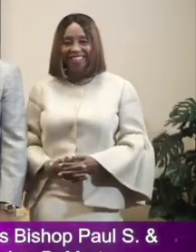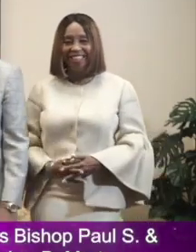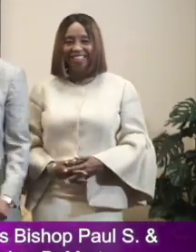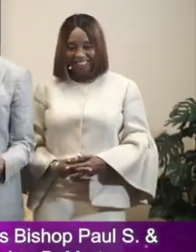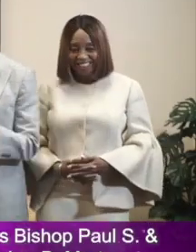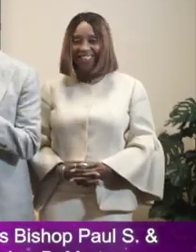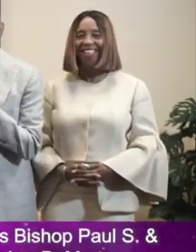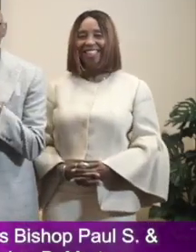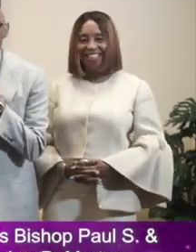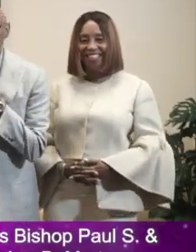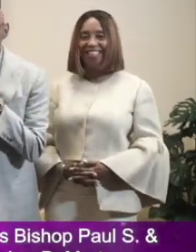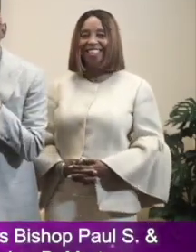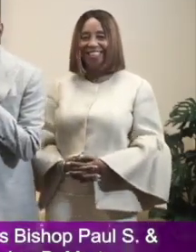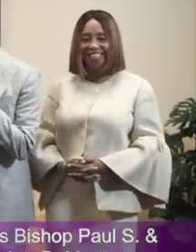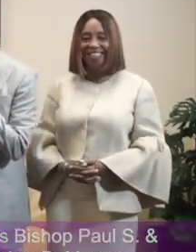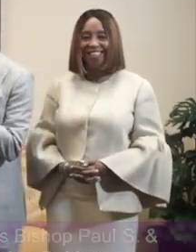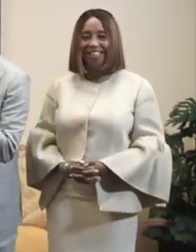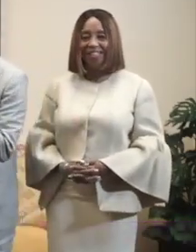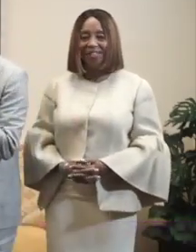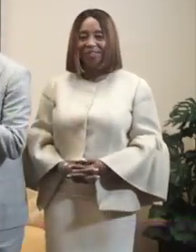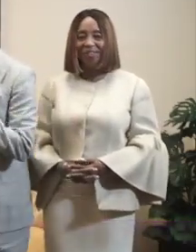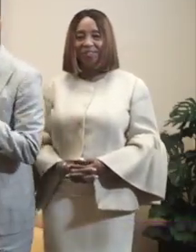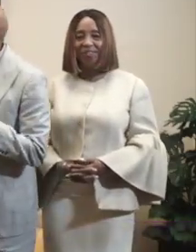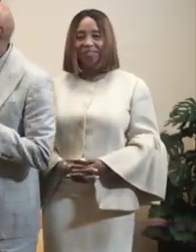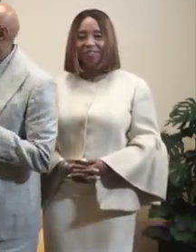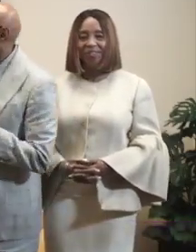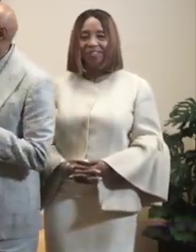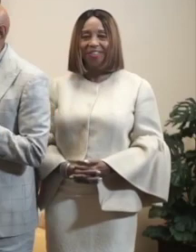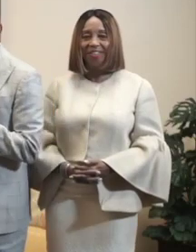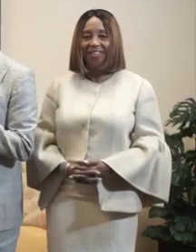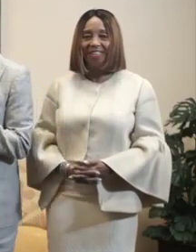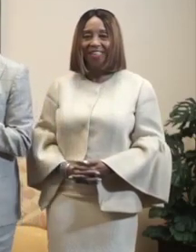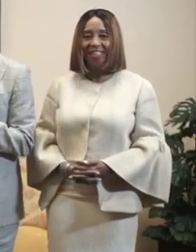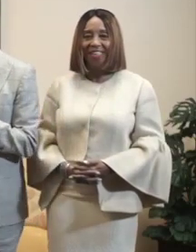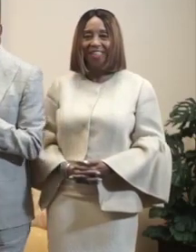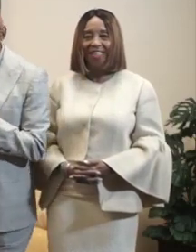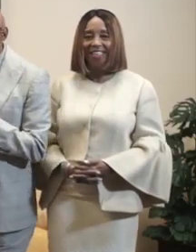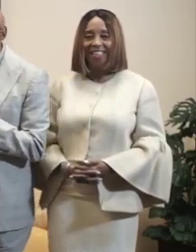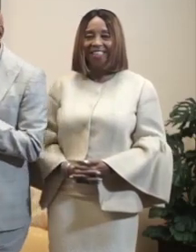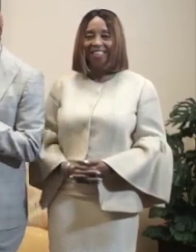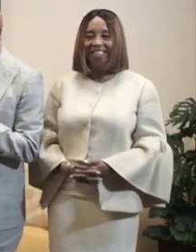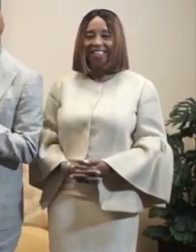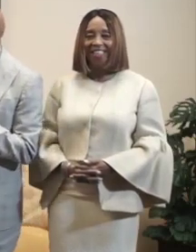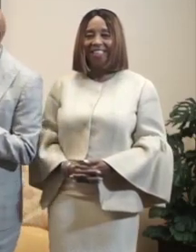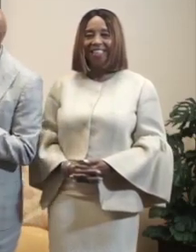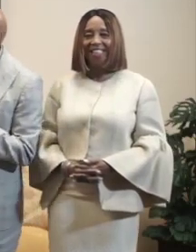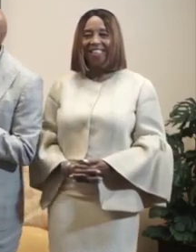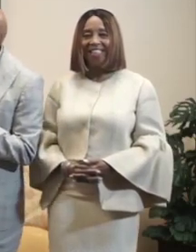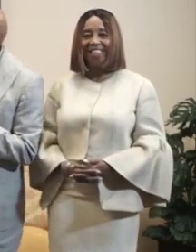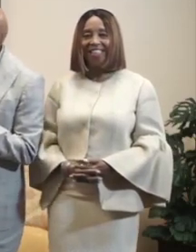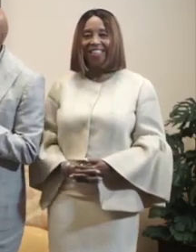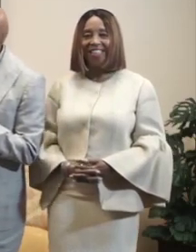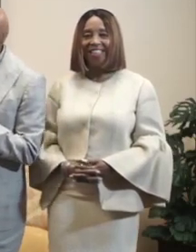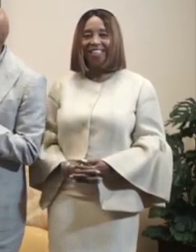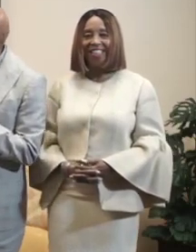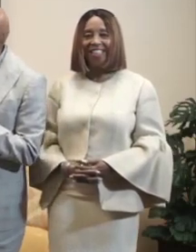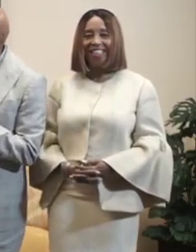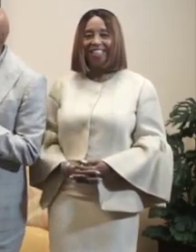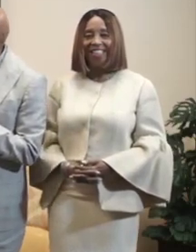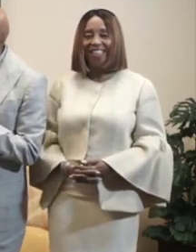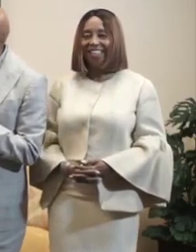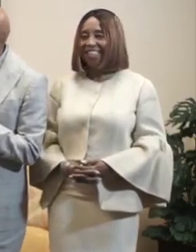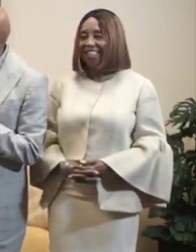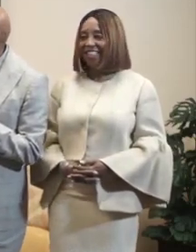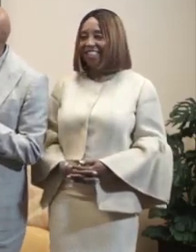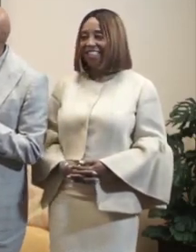Sunday is coming. And we're excited about it. Really doesn't matter where you worship. You can worship in Decatur with the